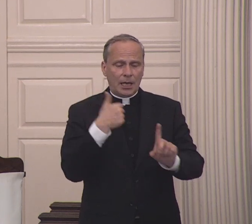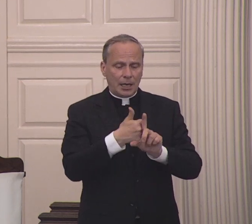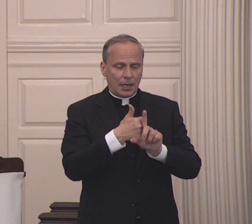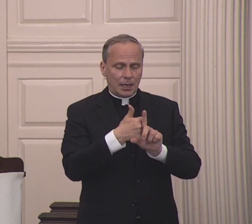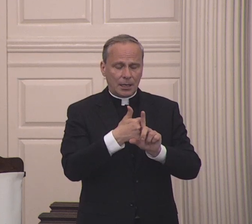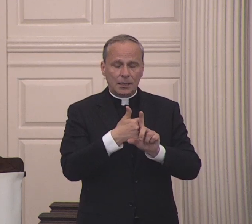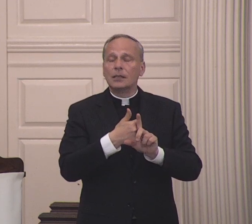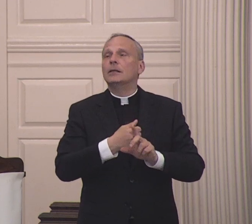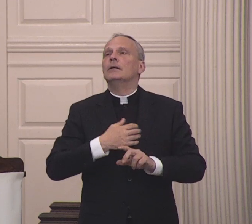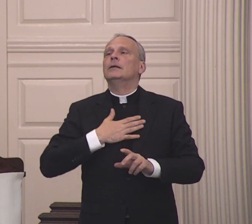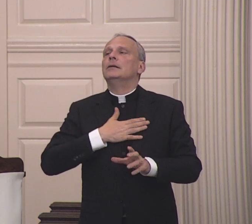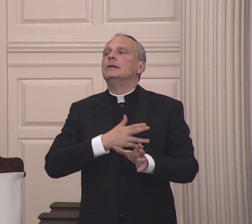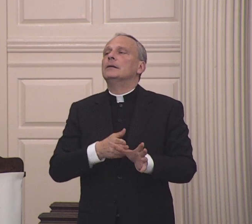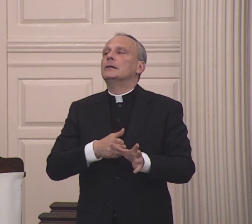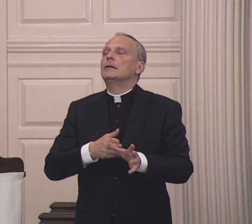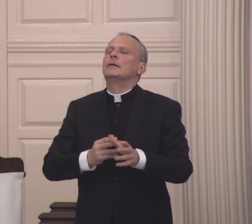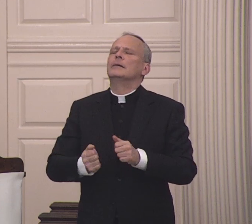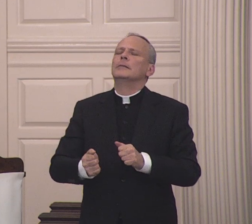famine.